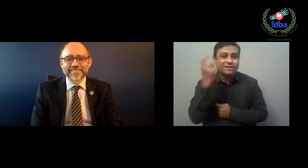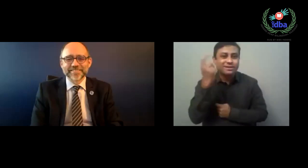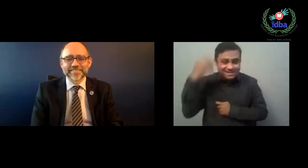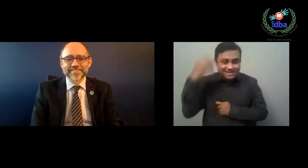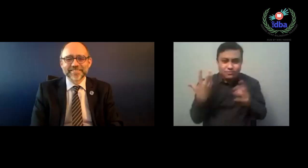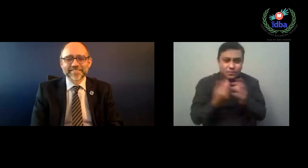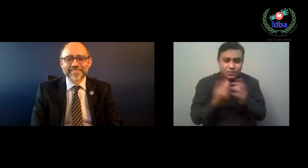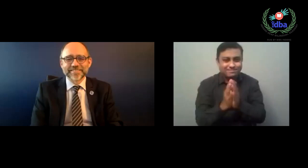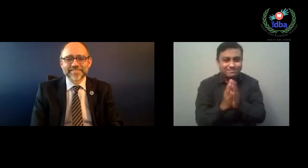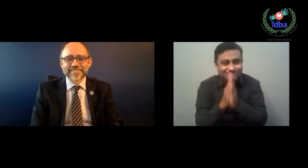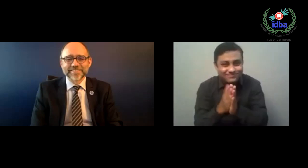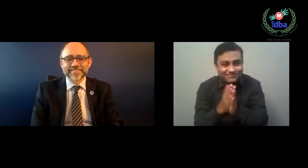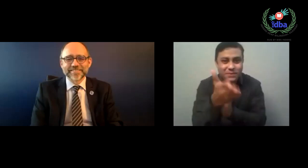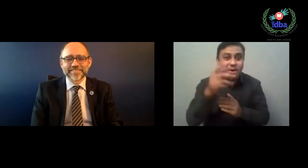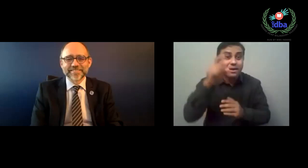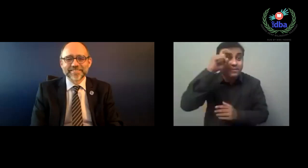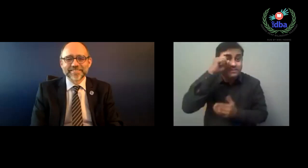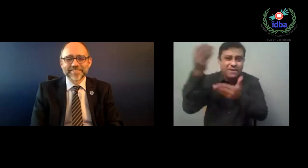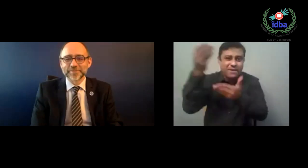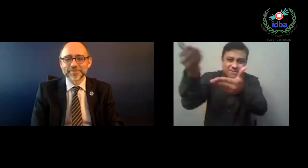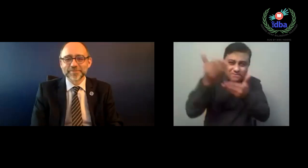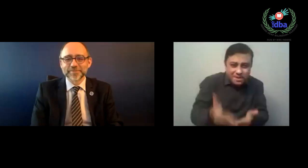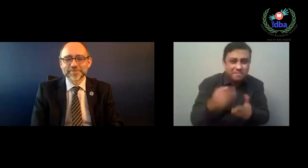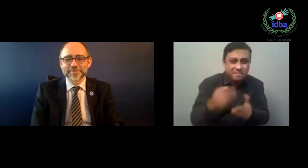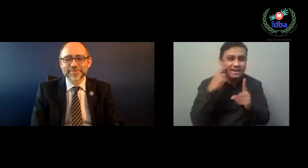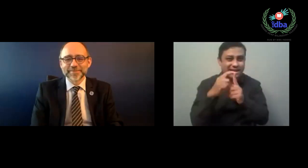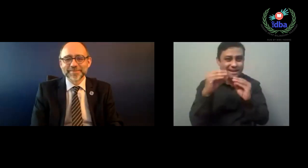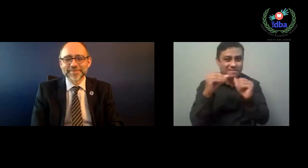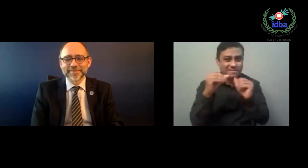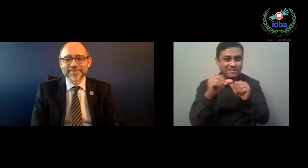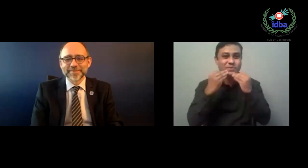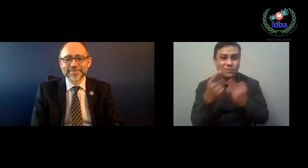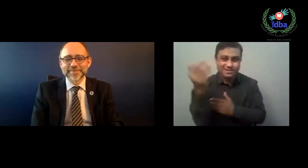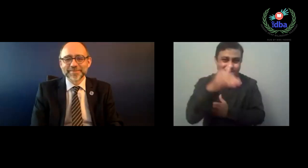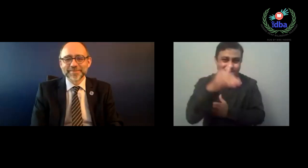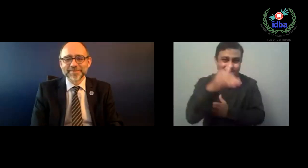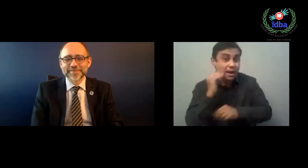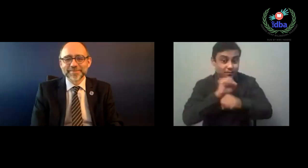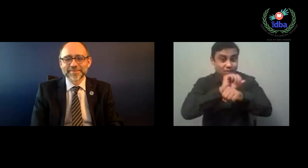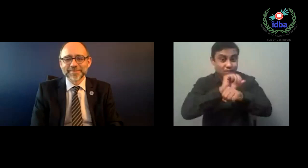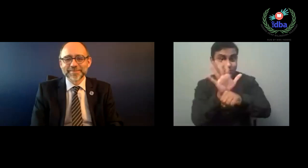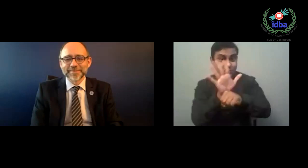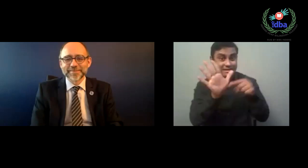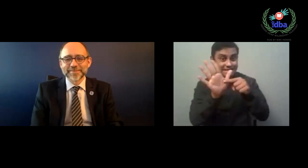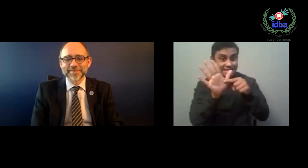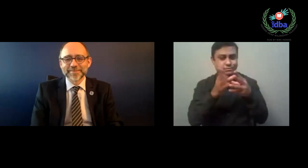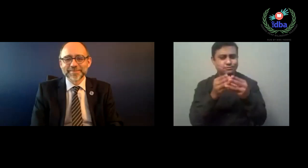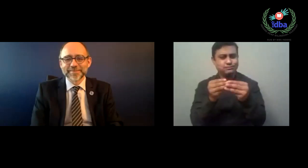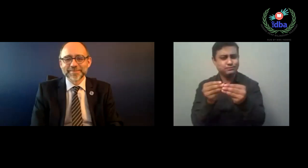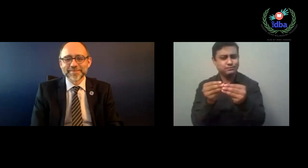accepted our invitation. And Rajkumar Punjabi ji, Dr. Usha Punjabi ji, I thank from them and IDBA on the behalf of